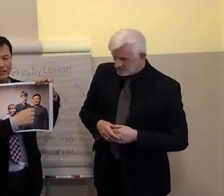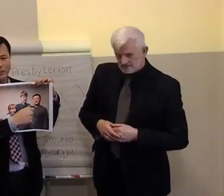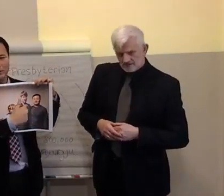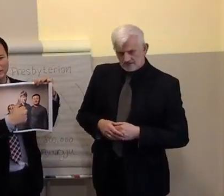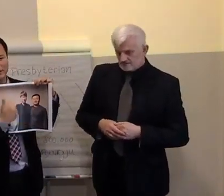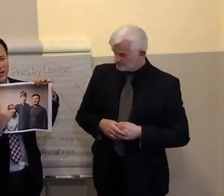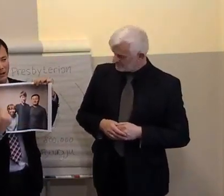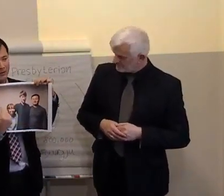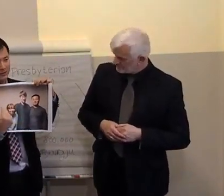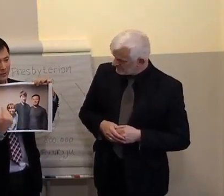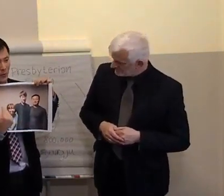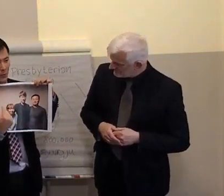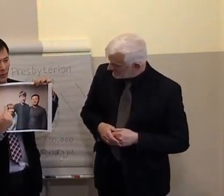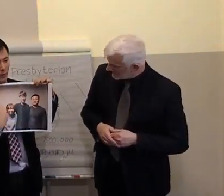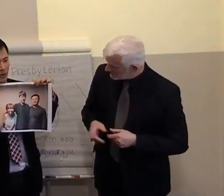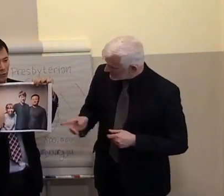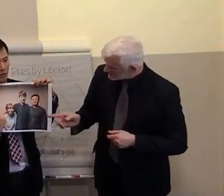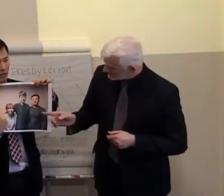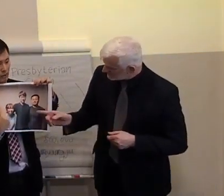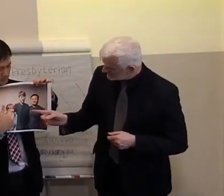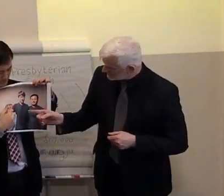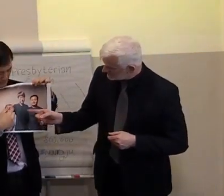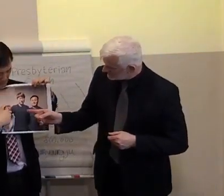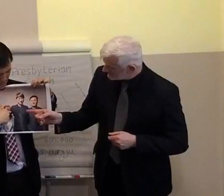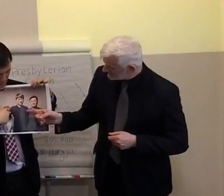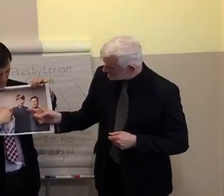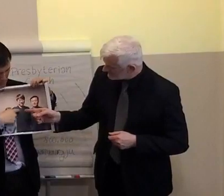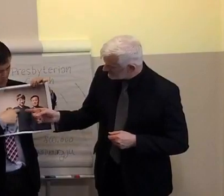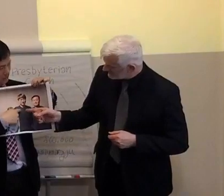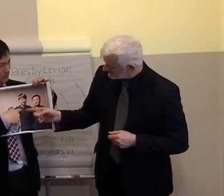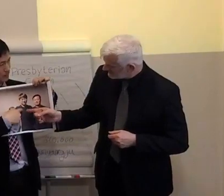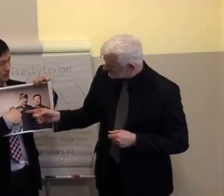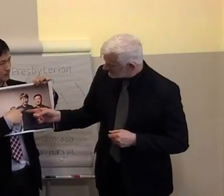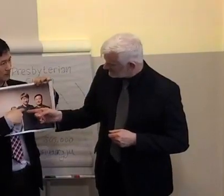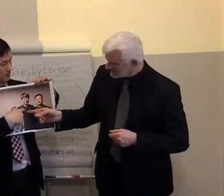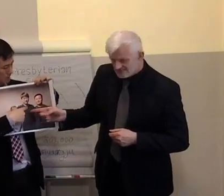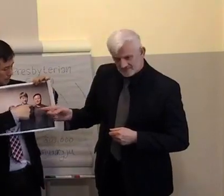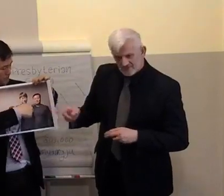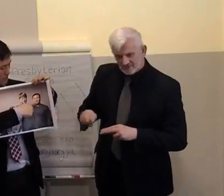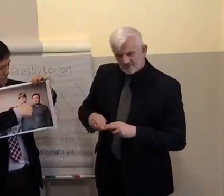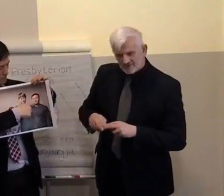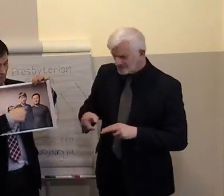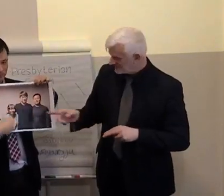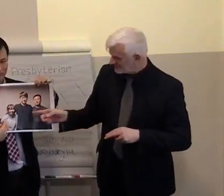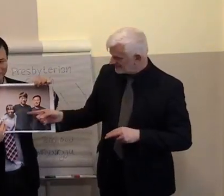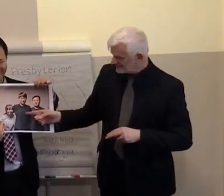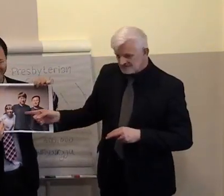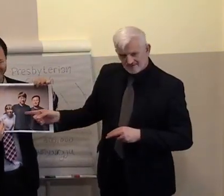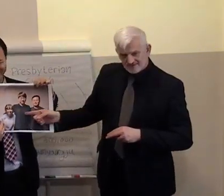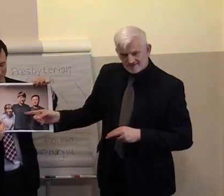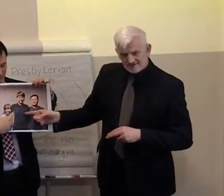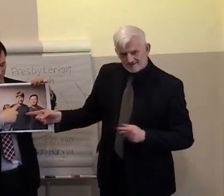He wanted to check whether we are doing all right. Husband, this is me.